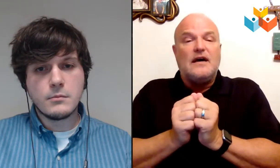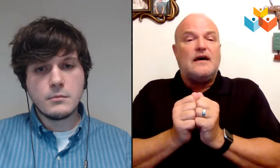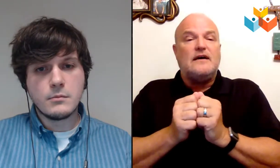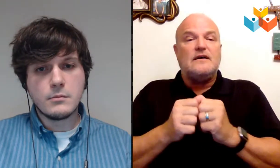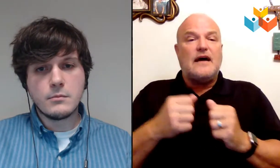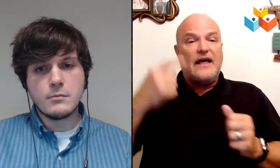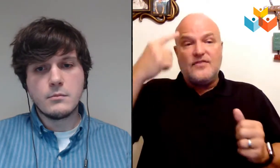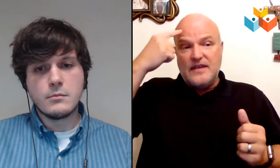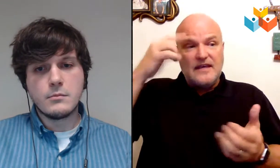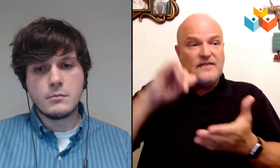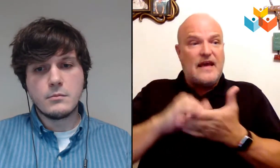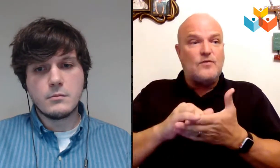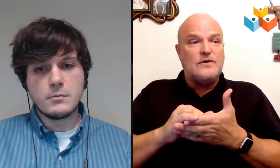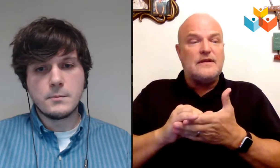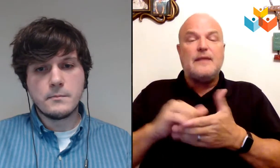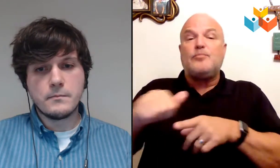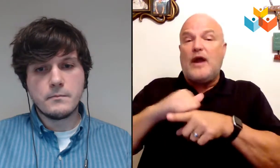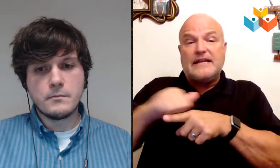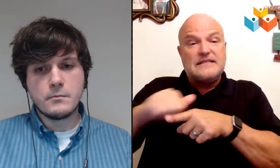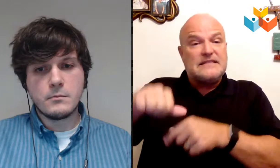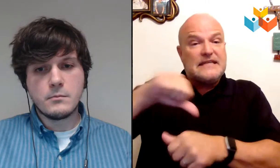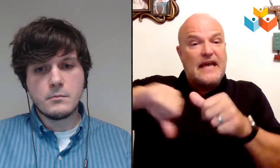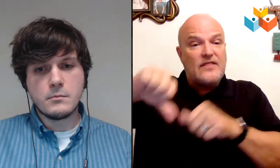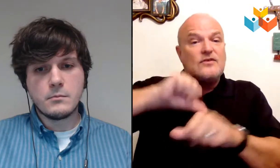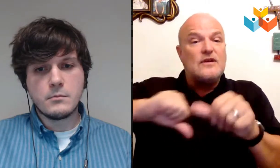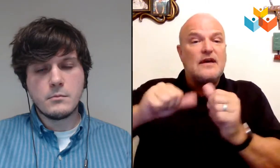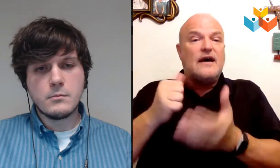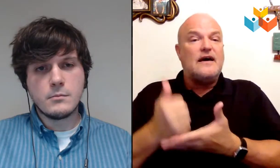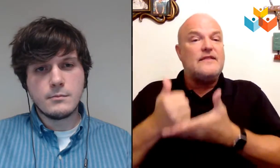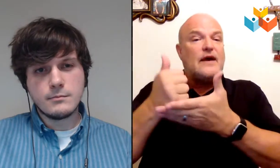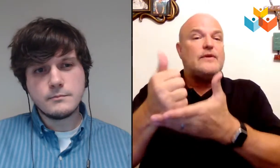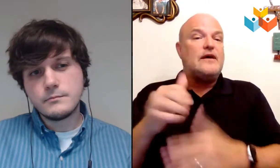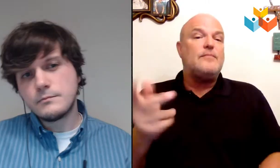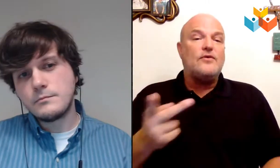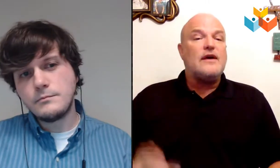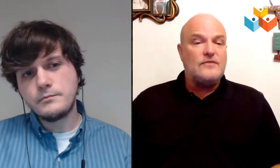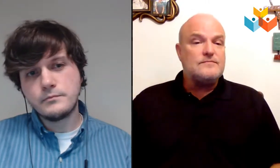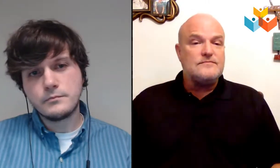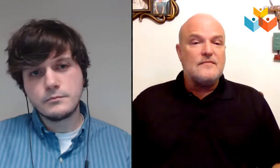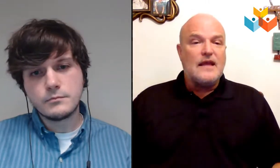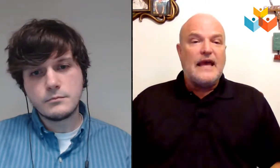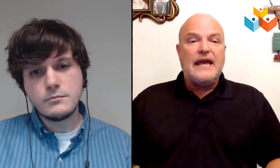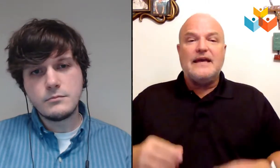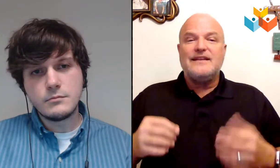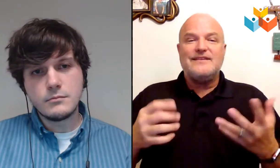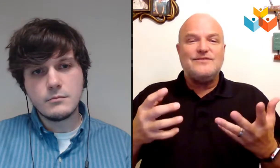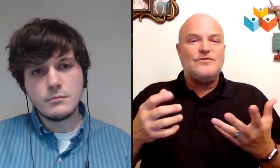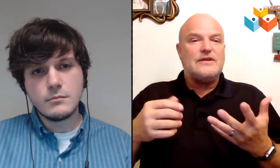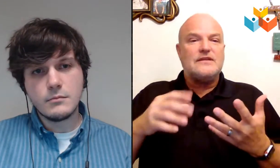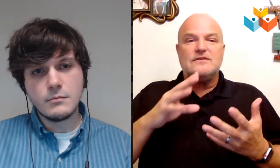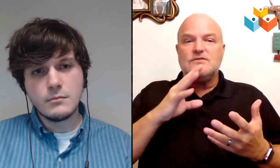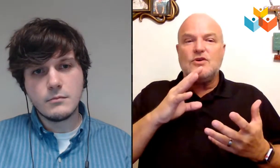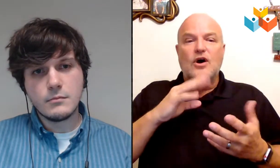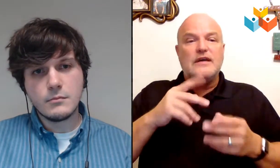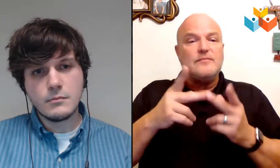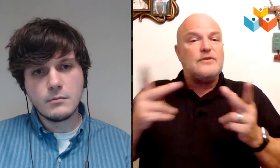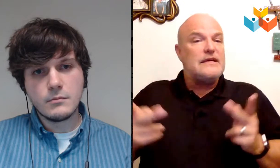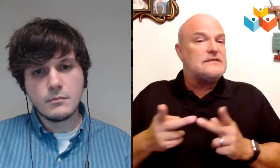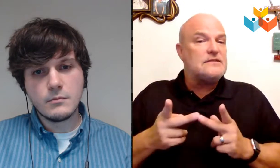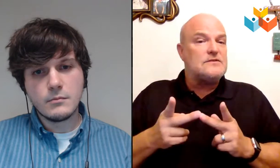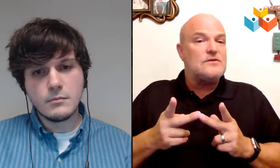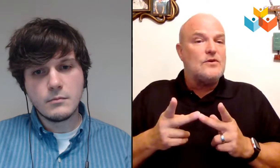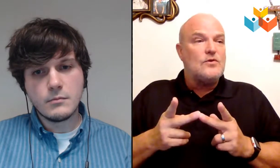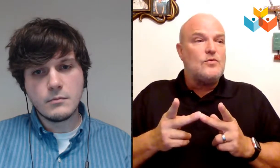together, I think that would, and practice together, that would help both of you. And you can talk